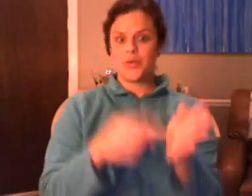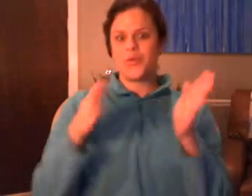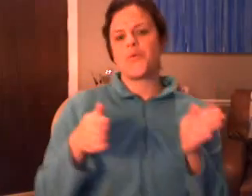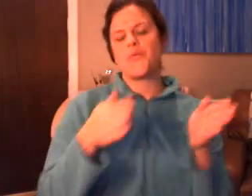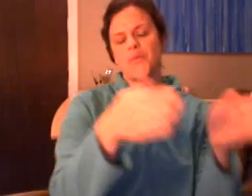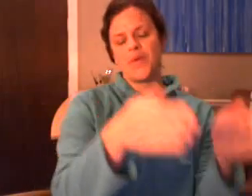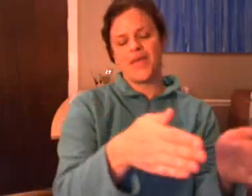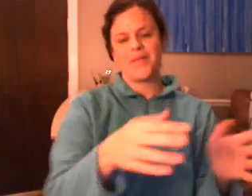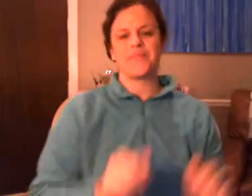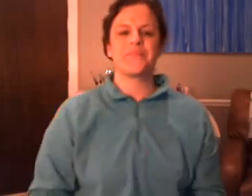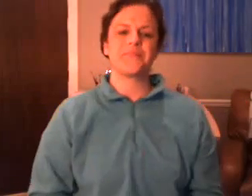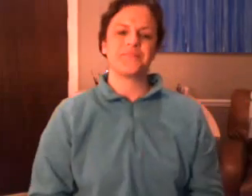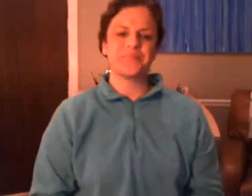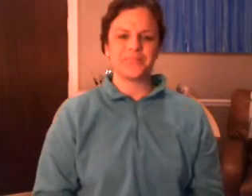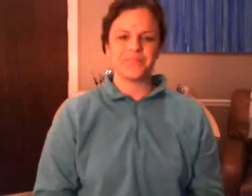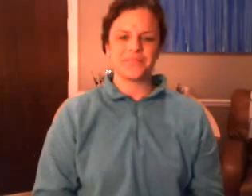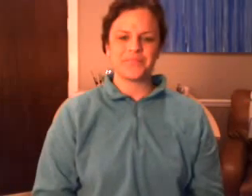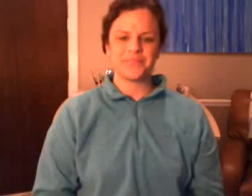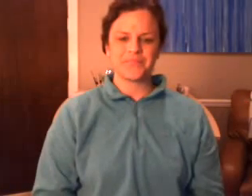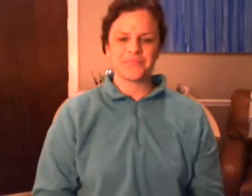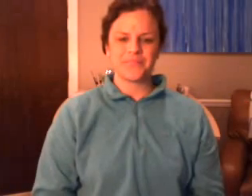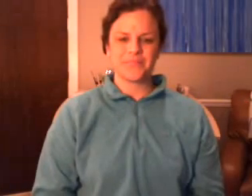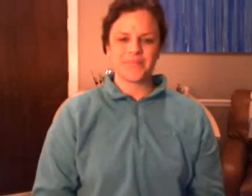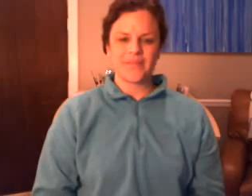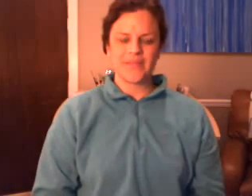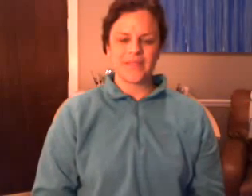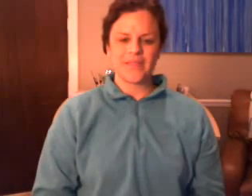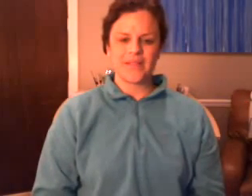or you haven't already mastered this. You say, well, if I have